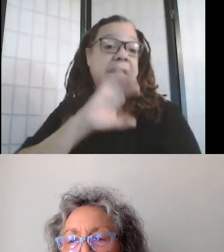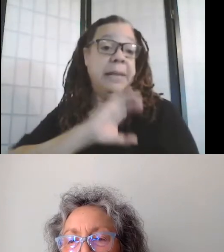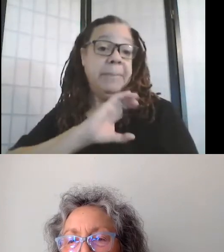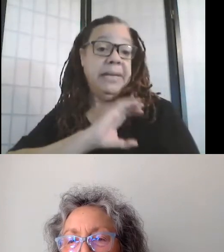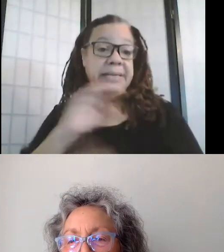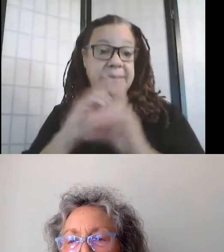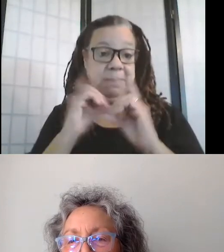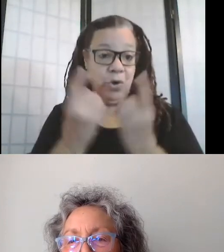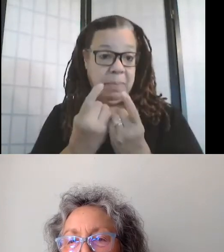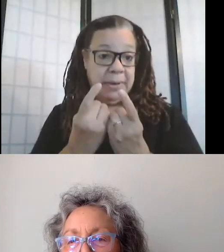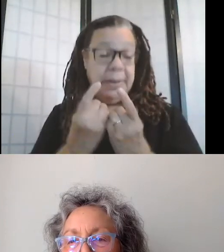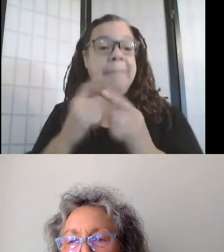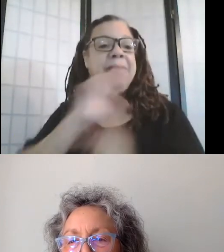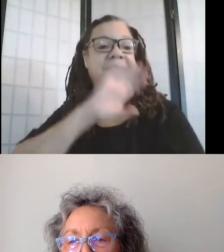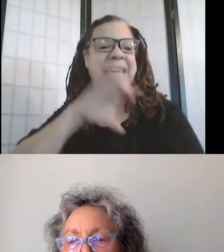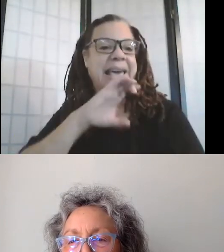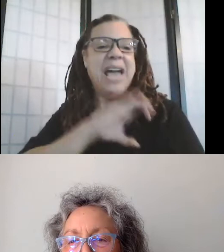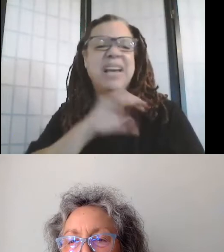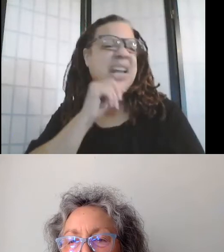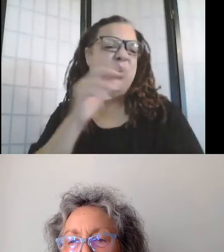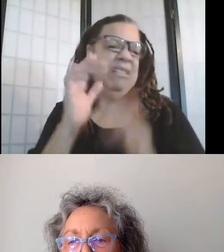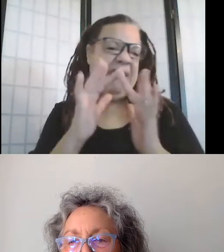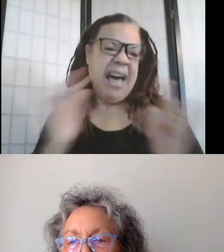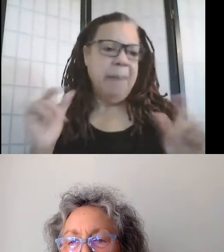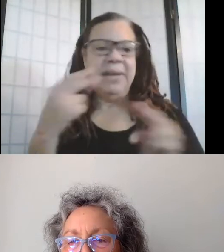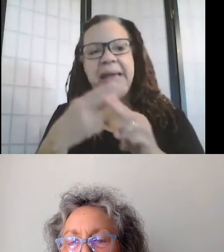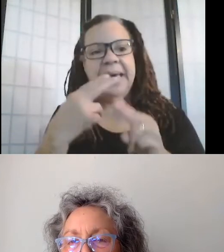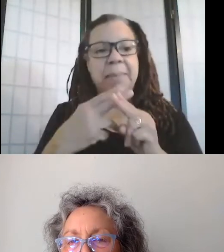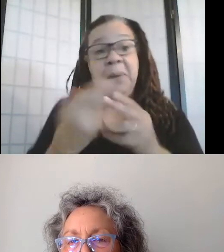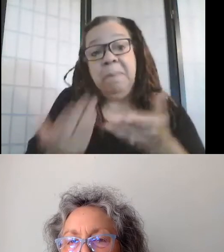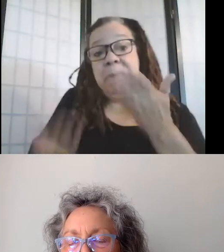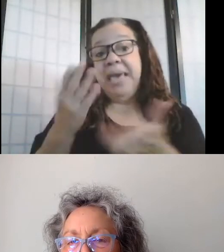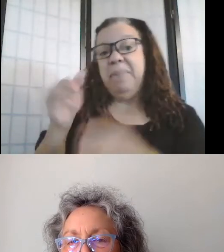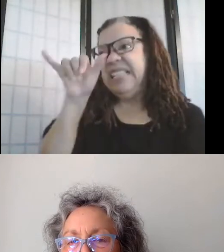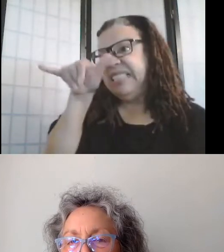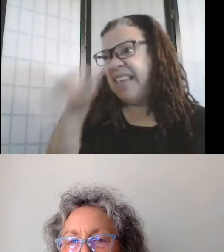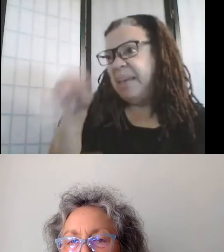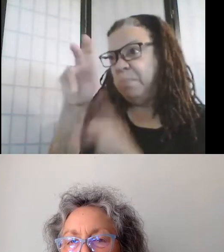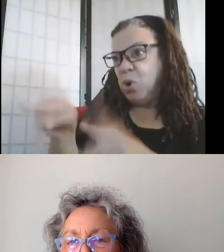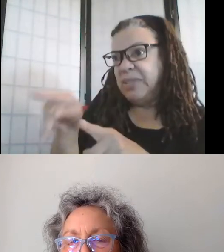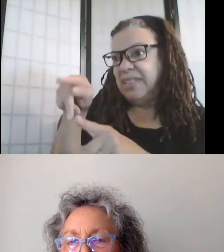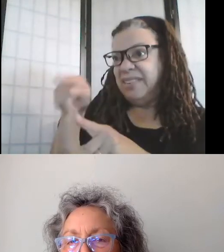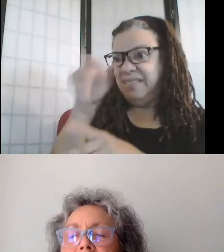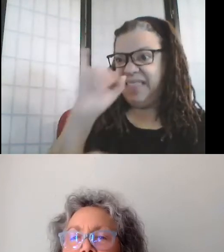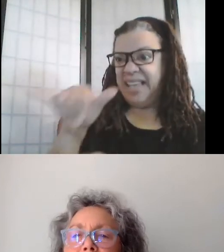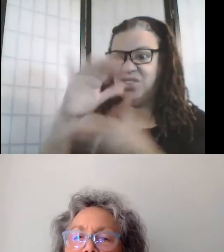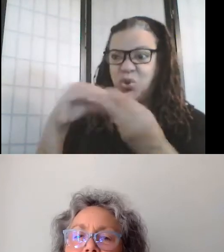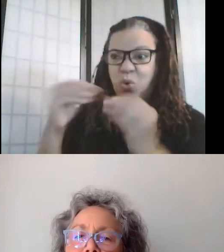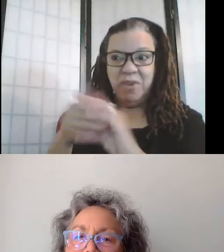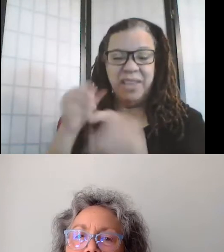I didn't want it to be such a common name that people were thinking, well, maybe it's loosely based on so-and-so.